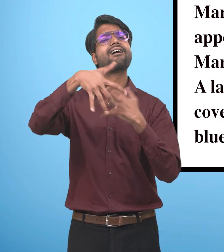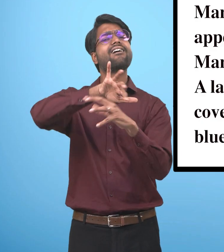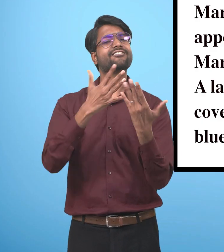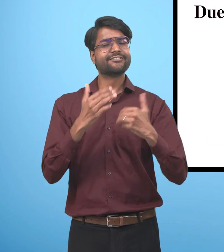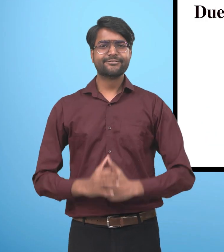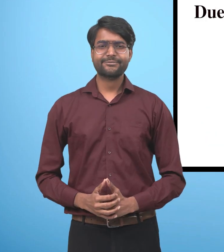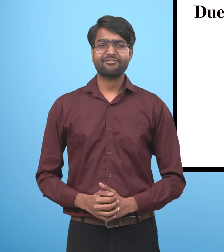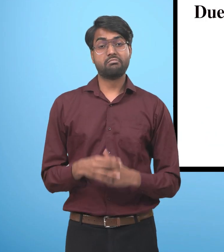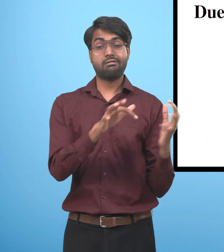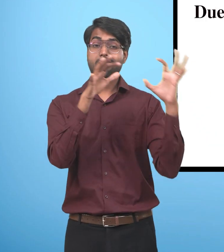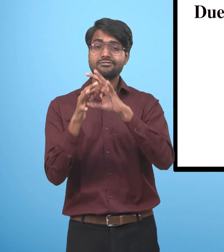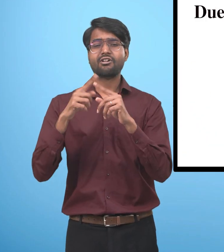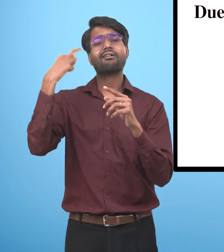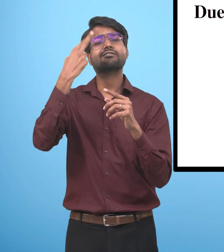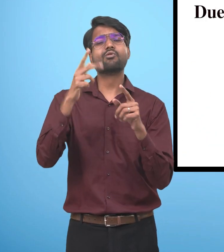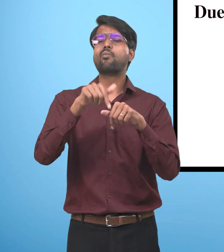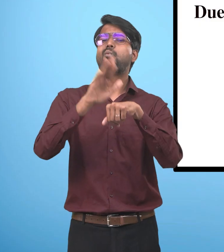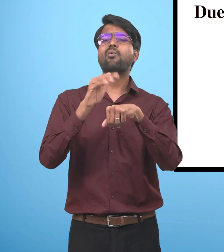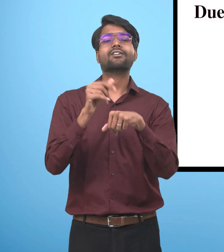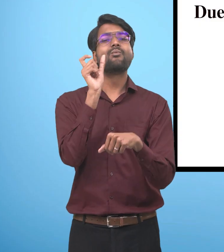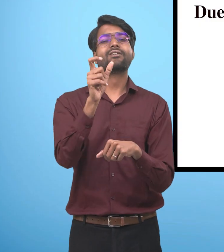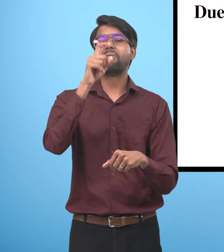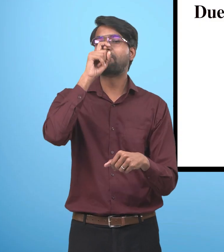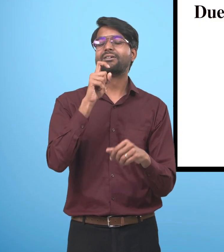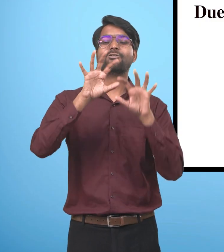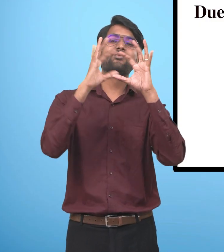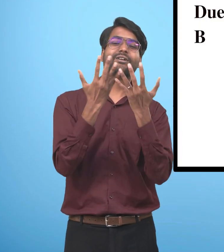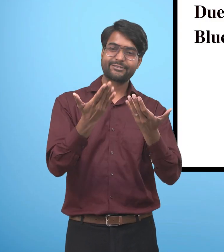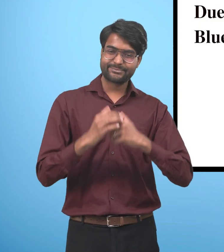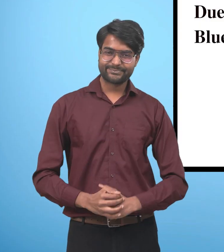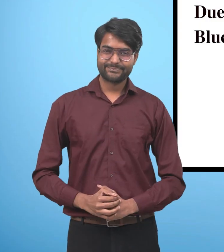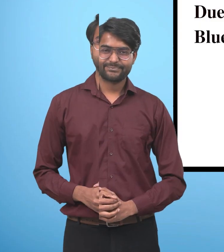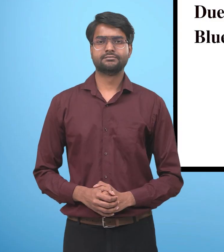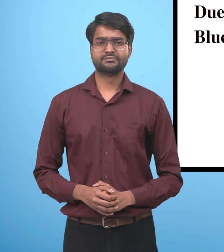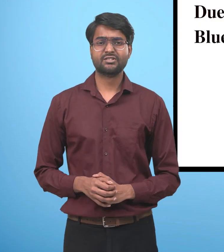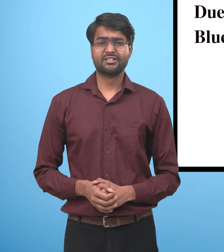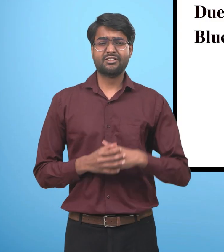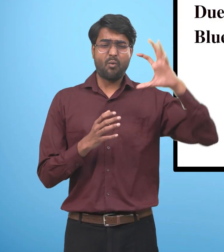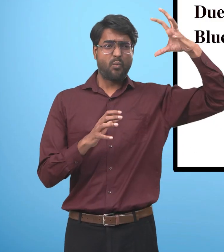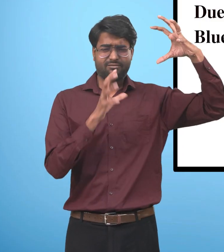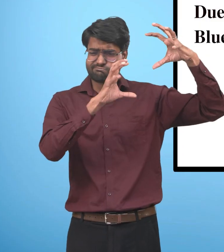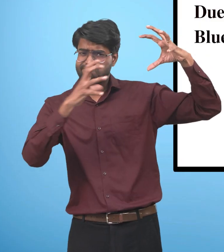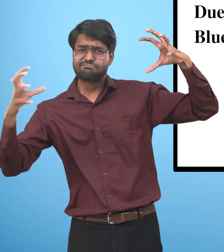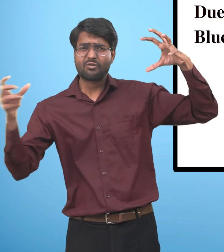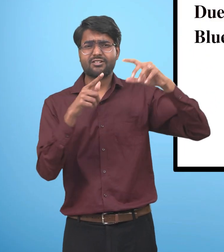space. Due to this, the Earth is also called the blue planet. The four